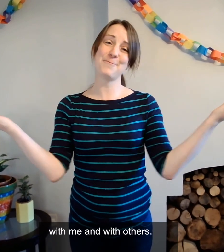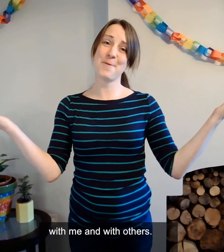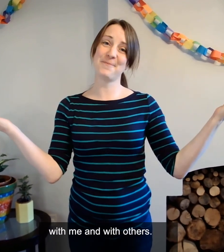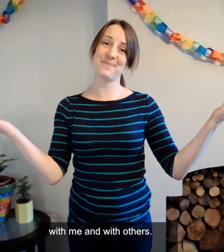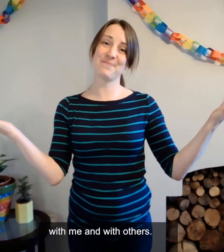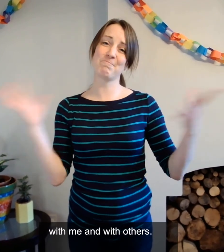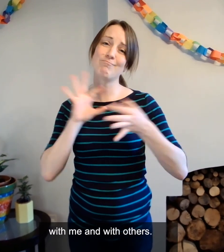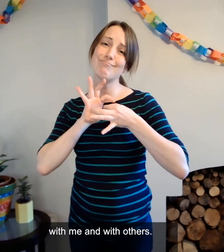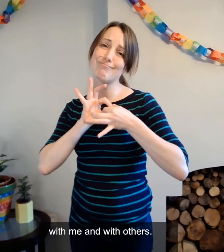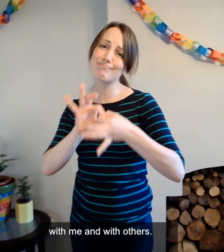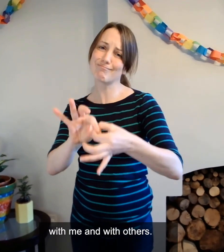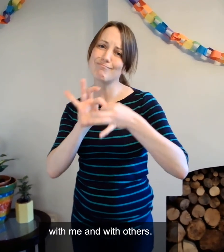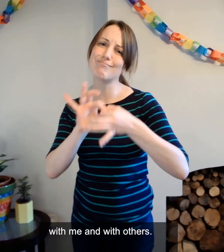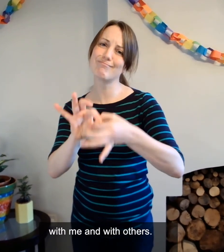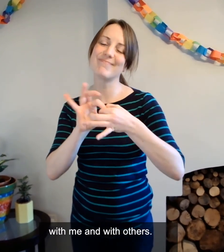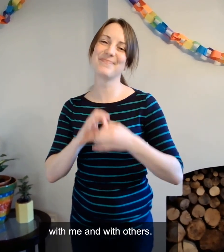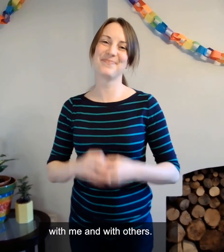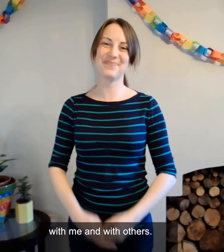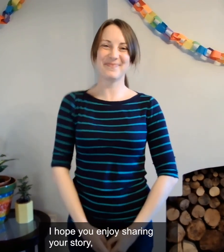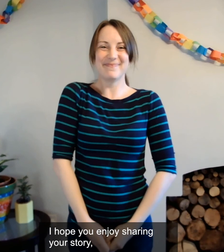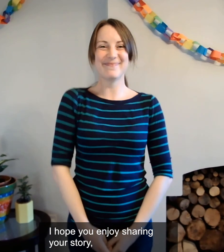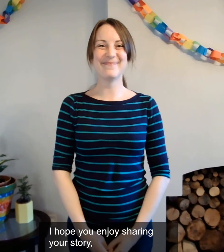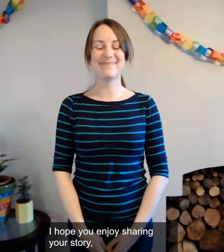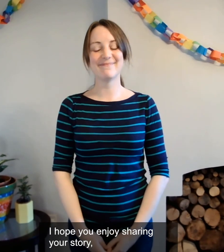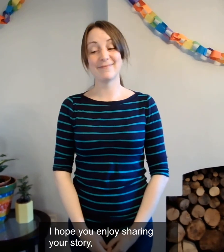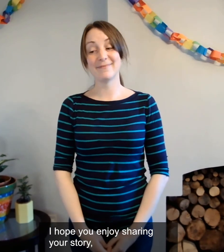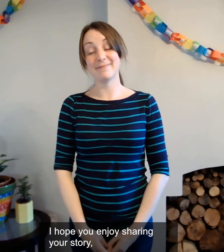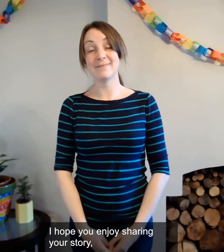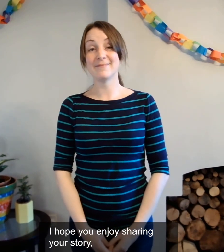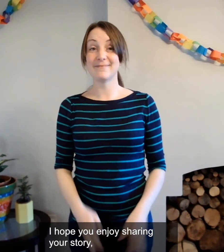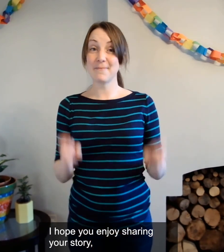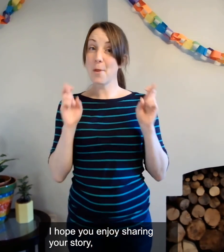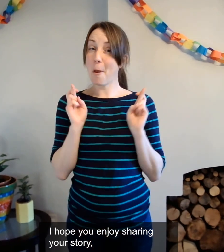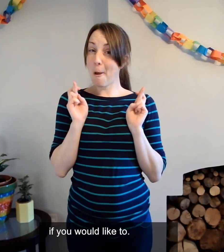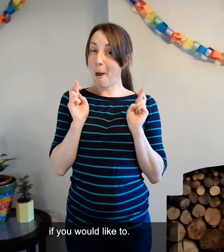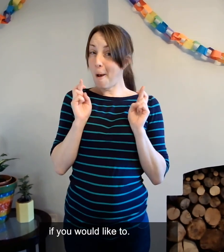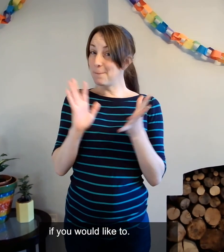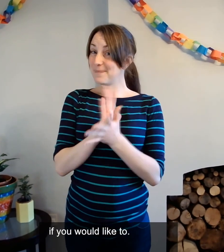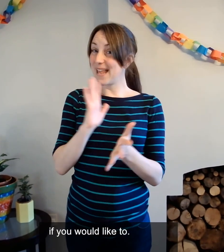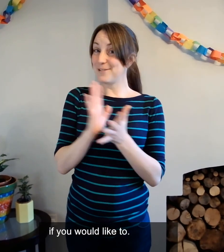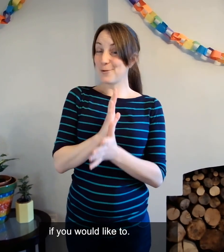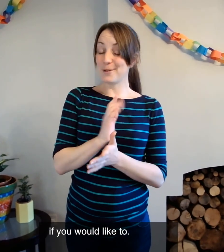me, and with others. I hope you enjoy sharing your story, if you would like to.